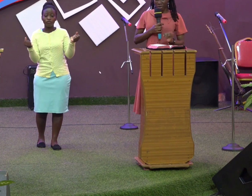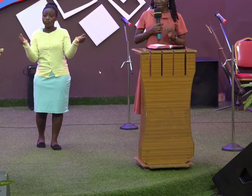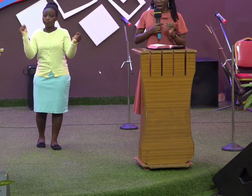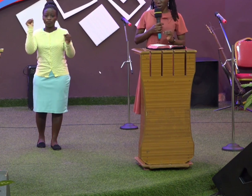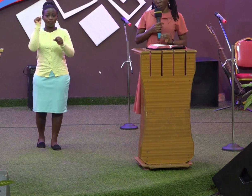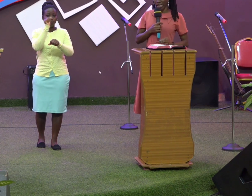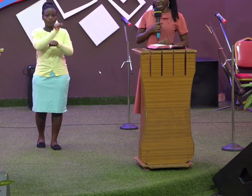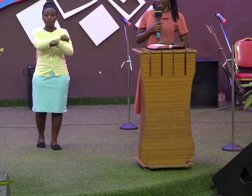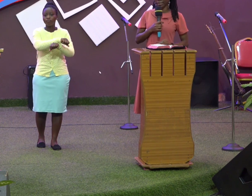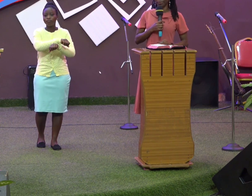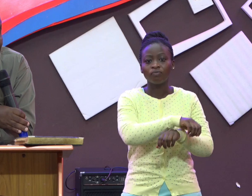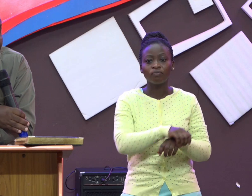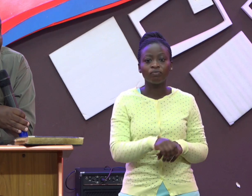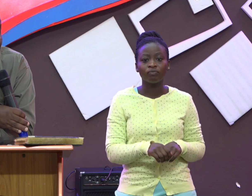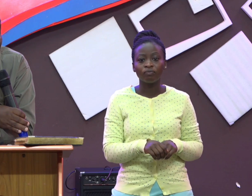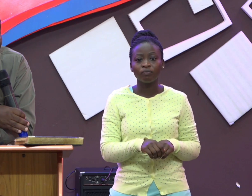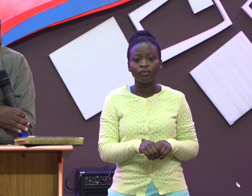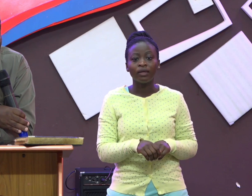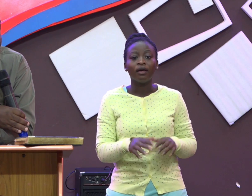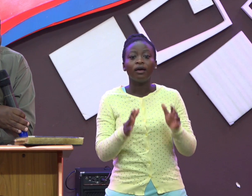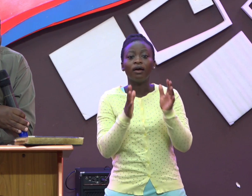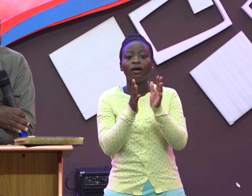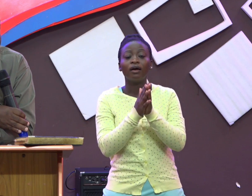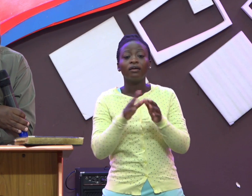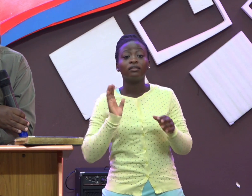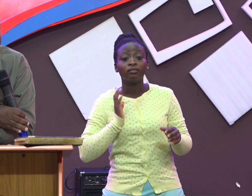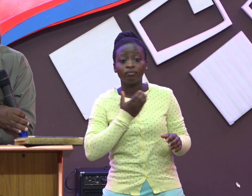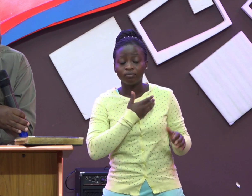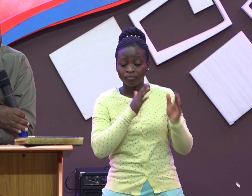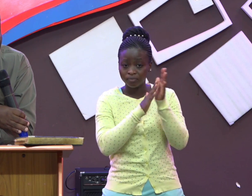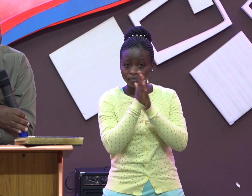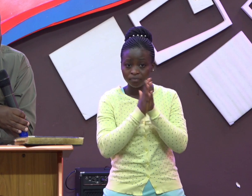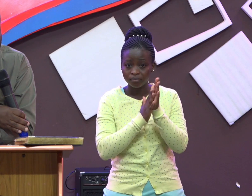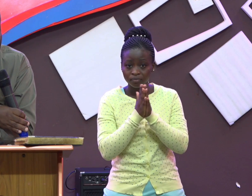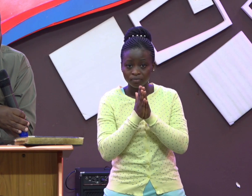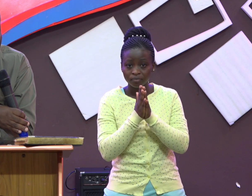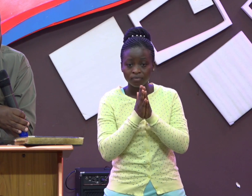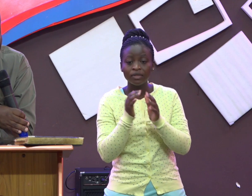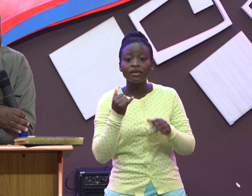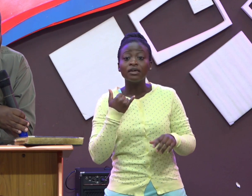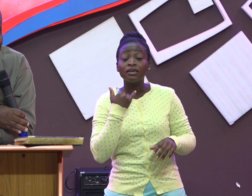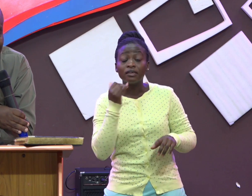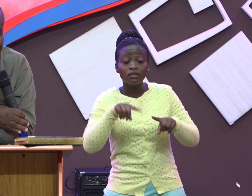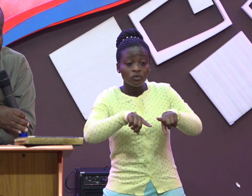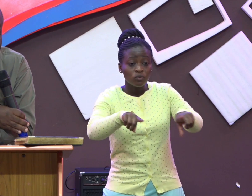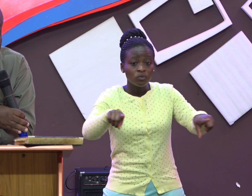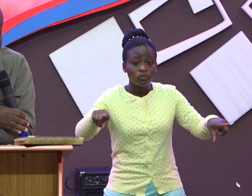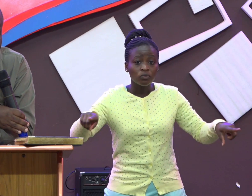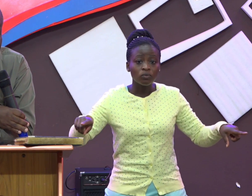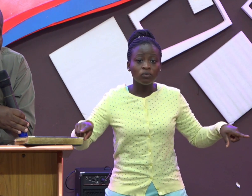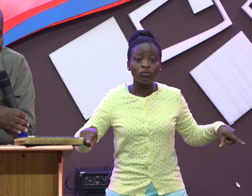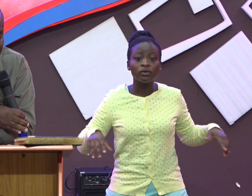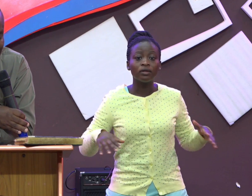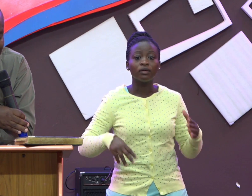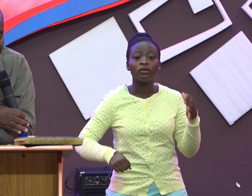and a priest outwardly. Eroku yayana kwafe. And our desire kwandibadde kugeja munda. Would be to grow